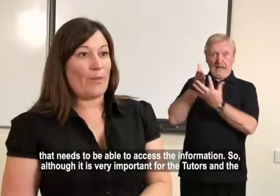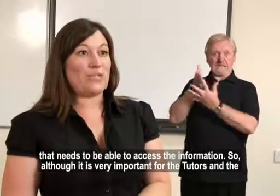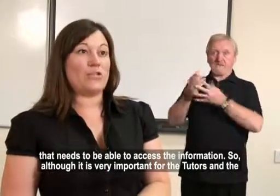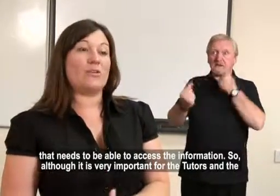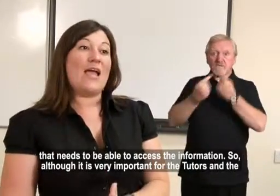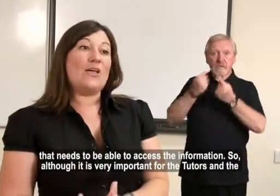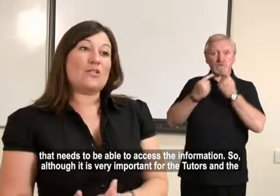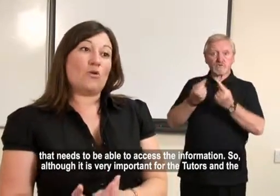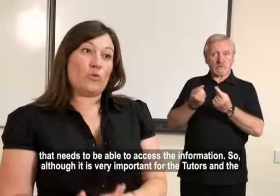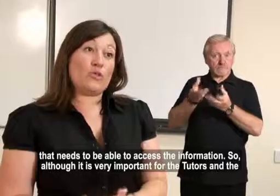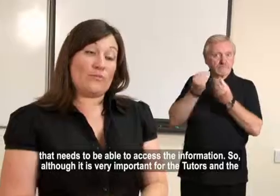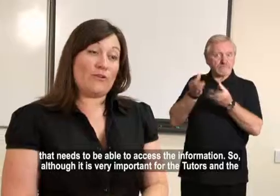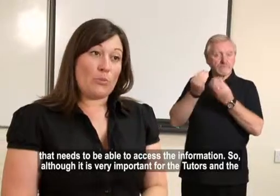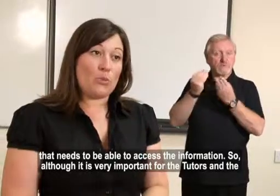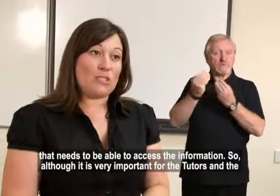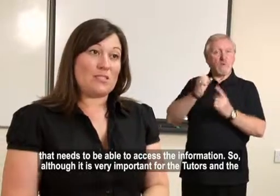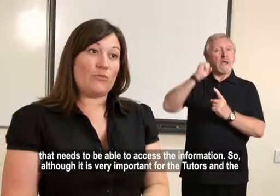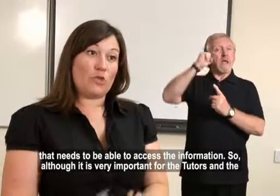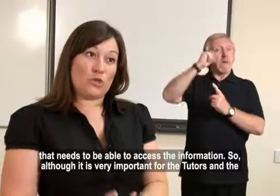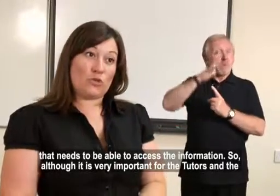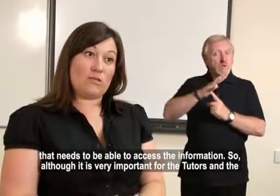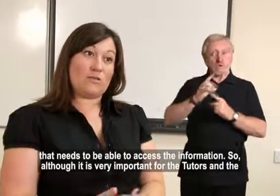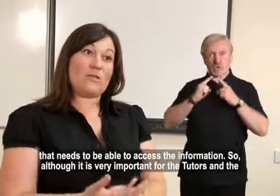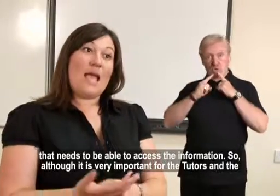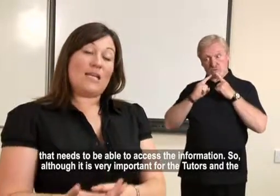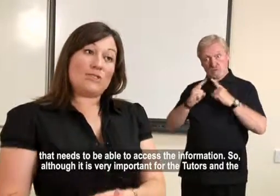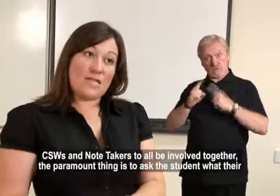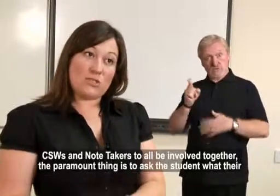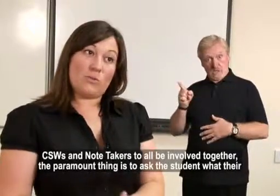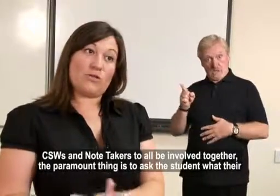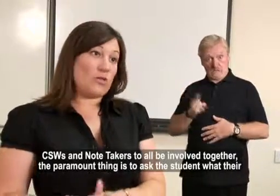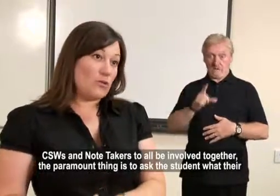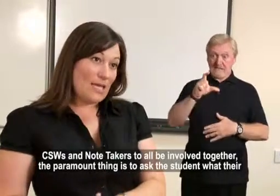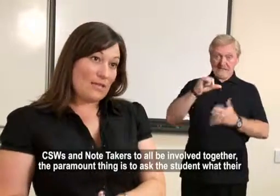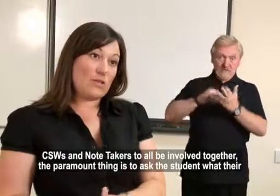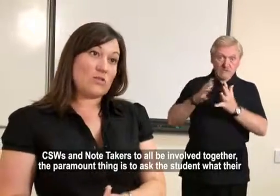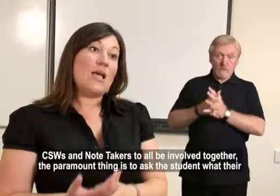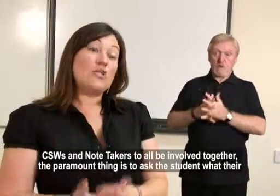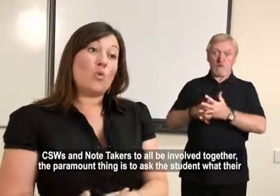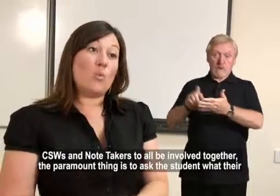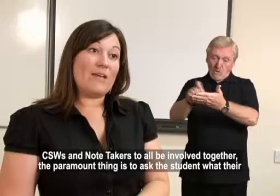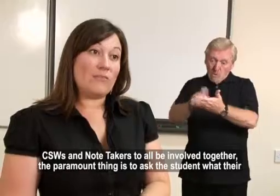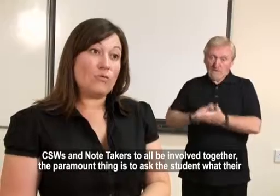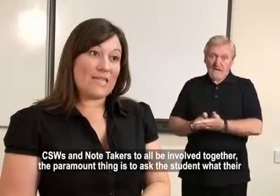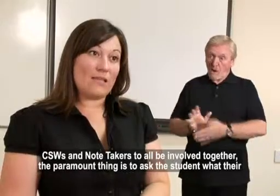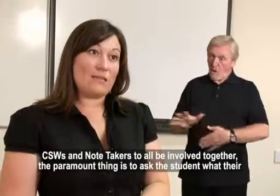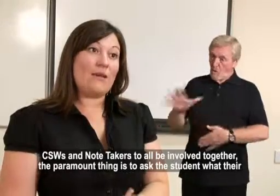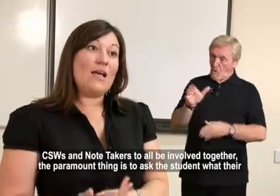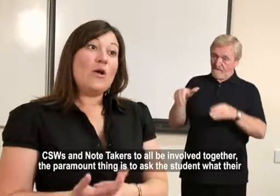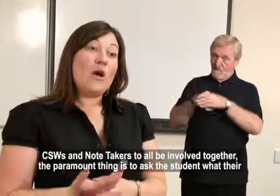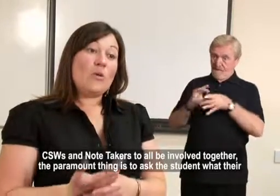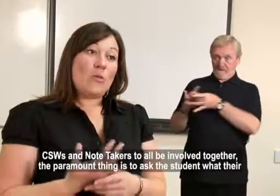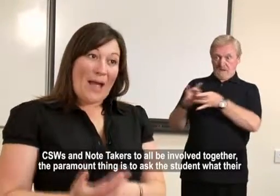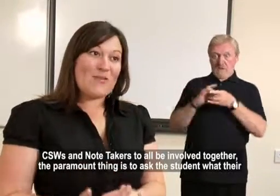the information. So although it is very important for the tutors and CSWs and note takers to all be involved